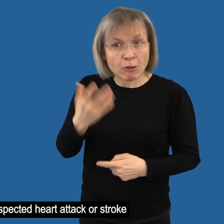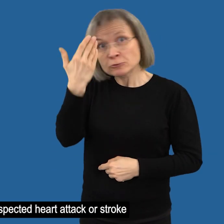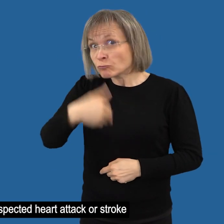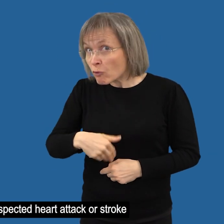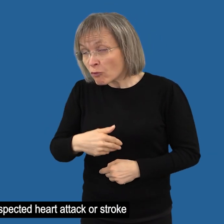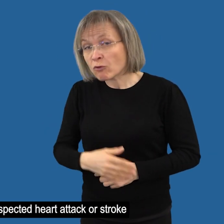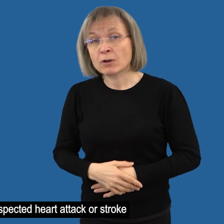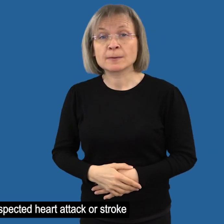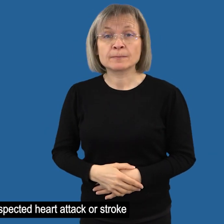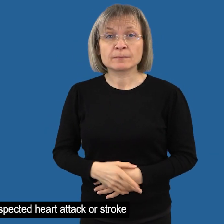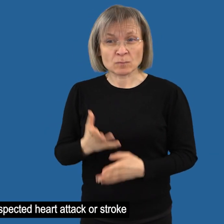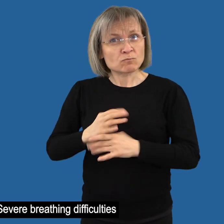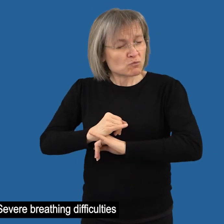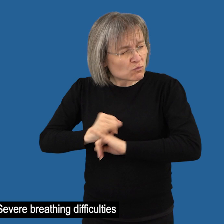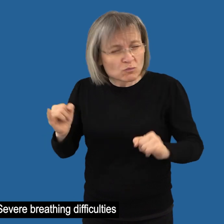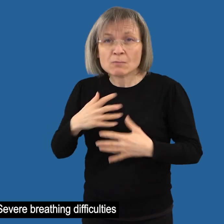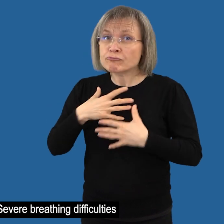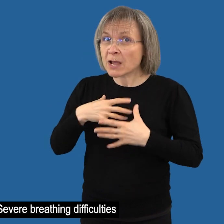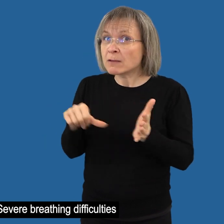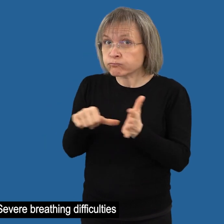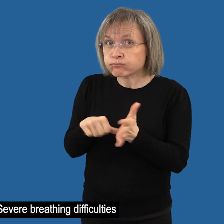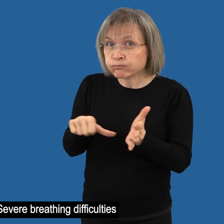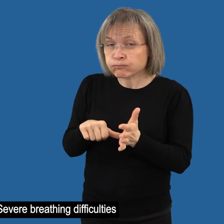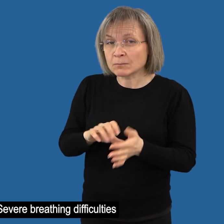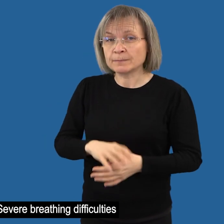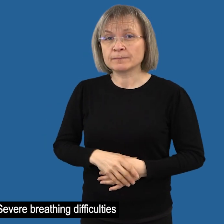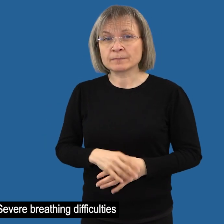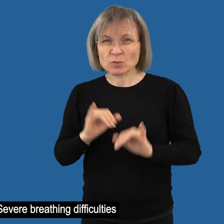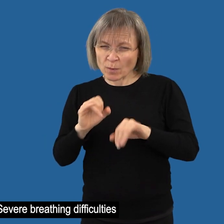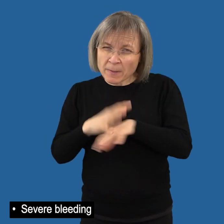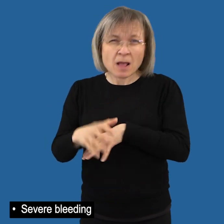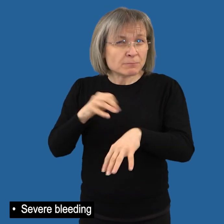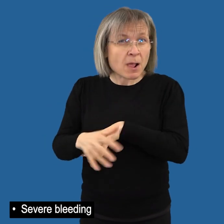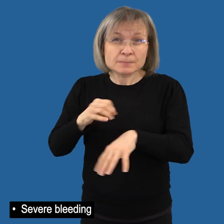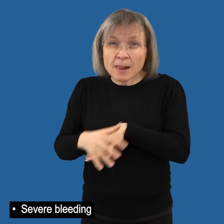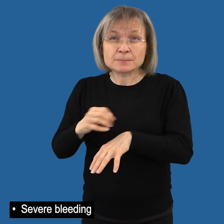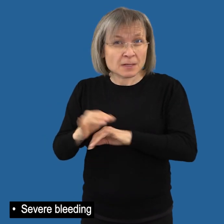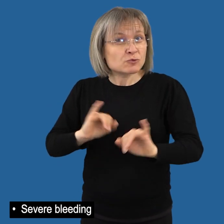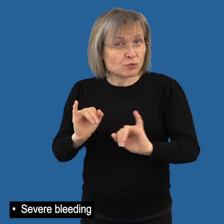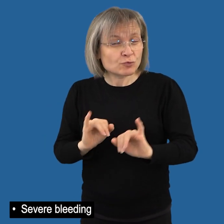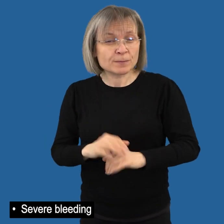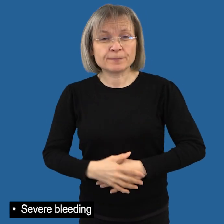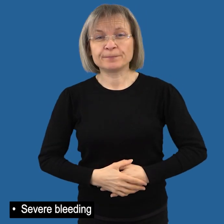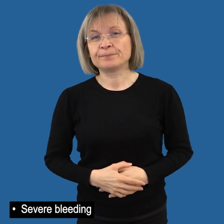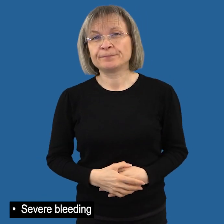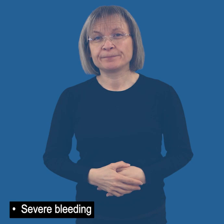suspected heart attack or stroke, severe breathing difficulties, severe